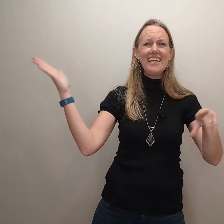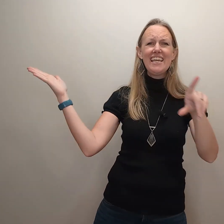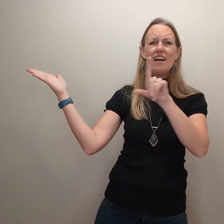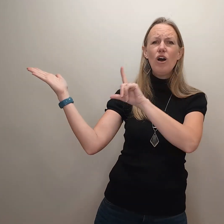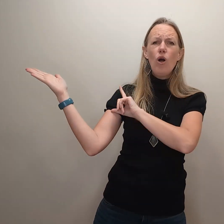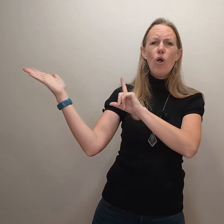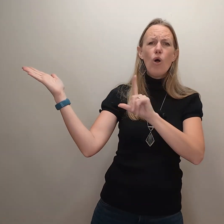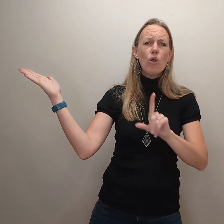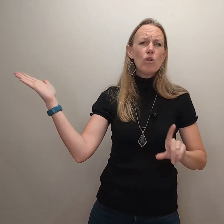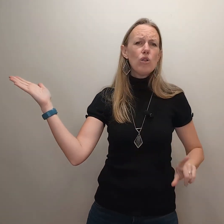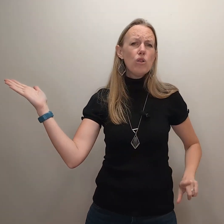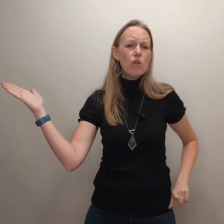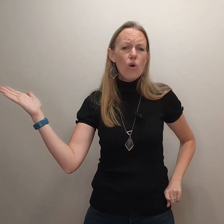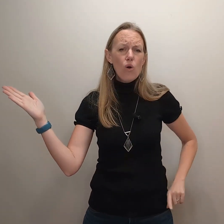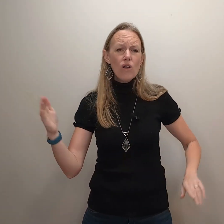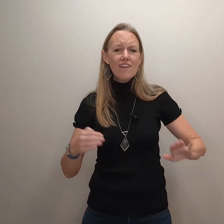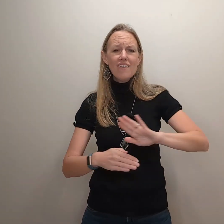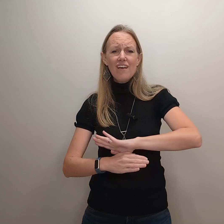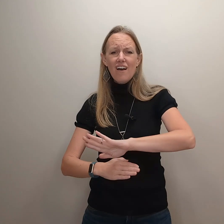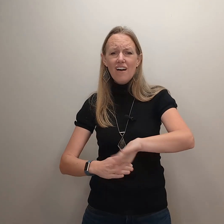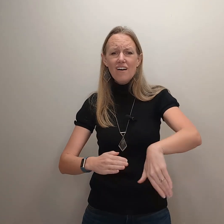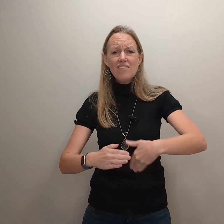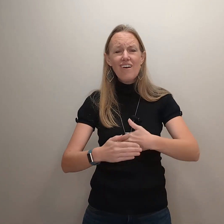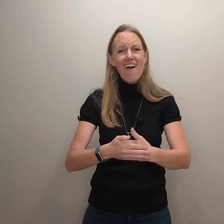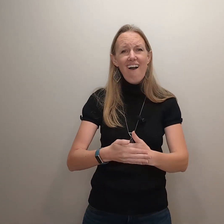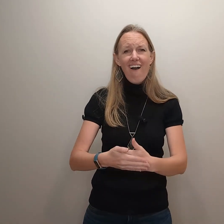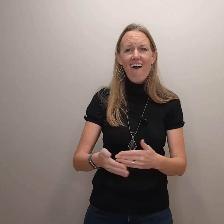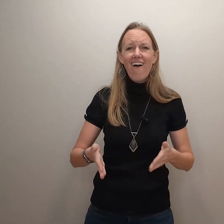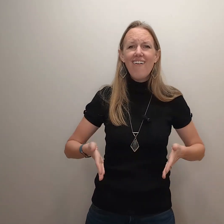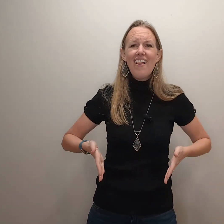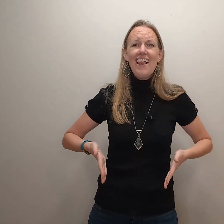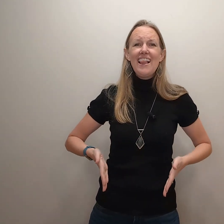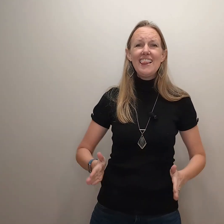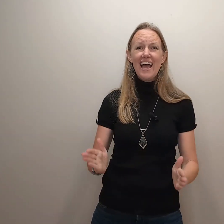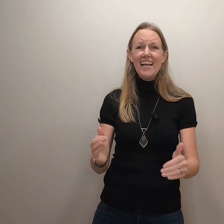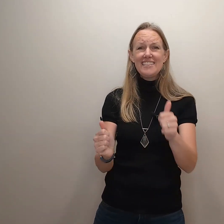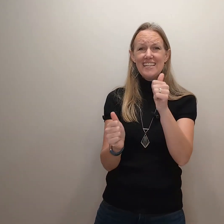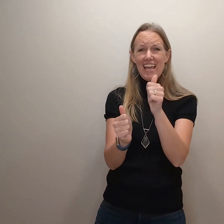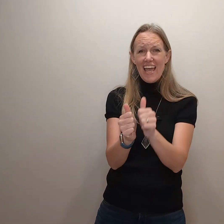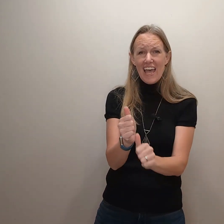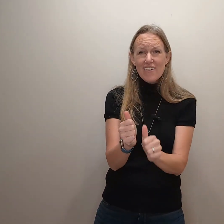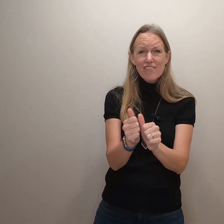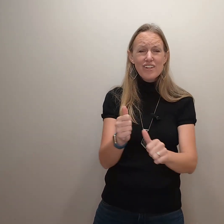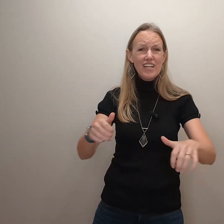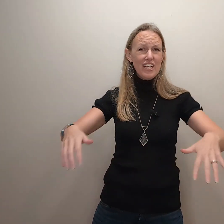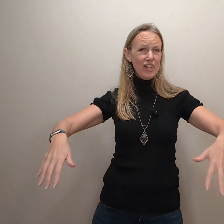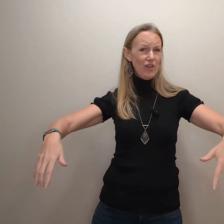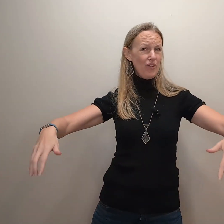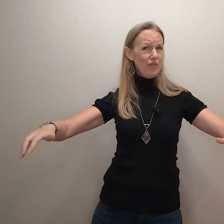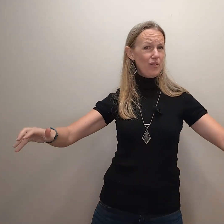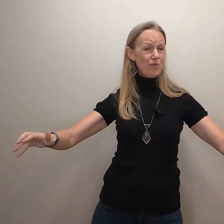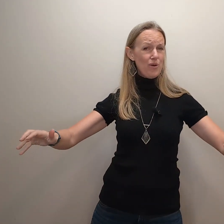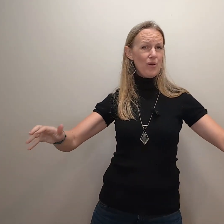Majesty, Lord of all, let every